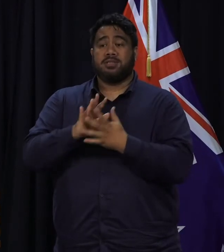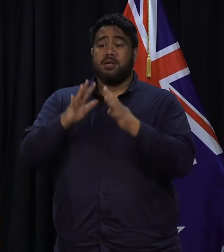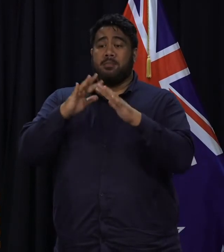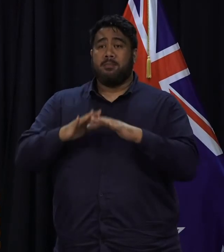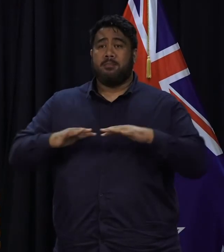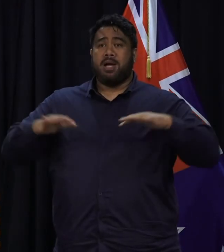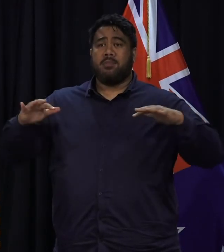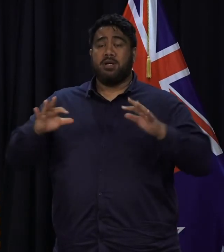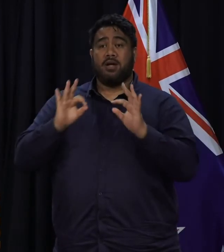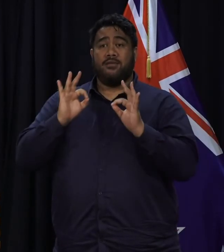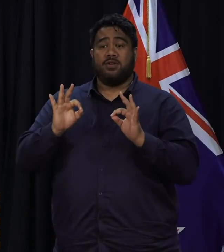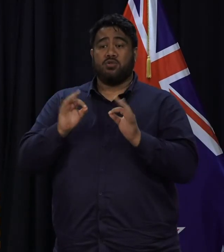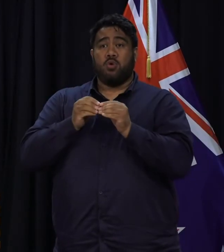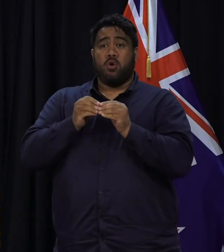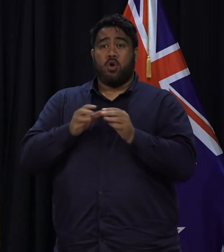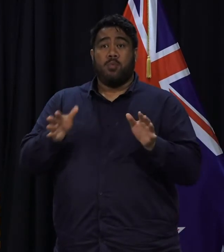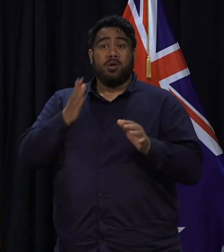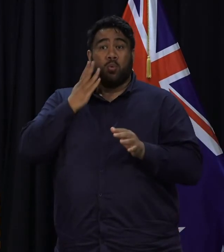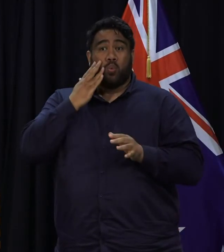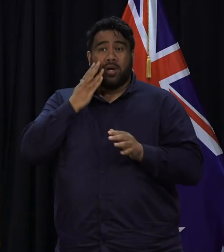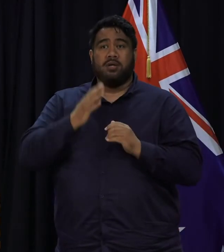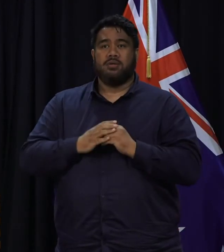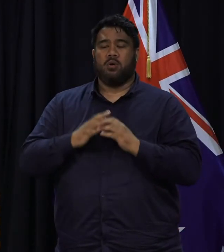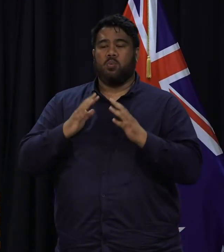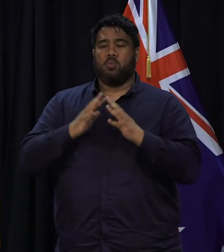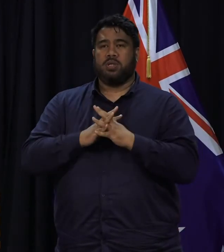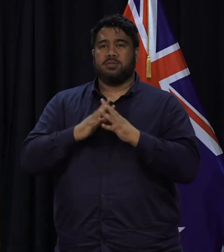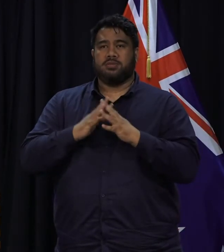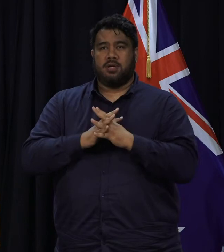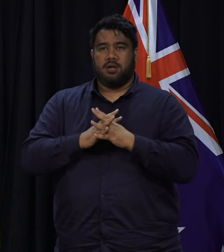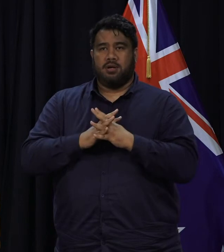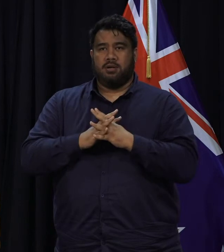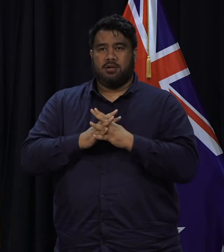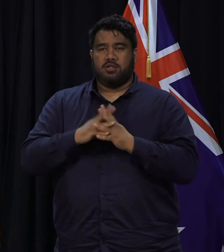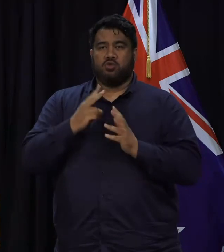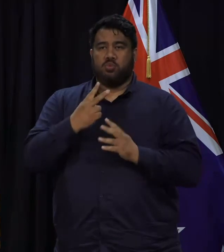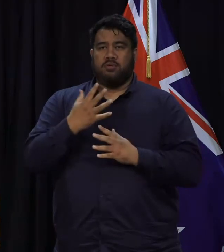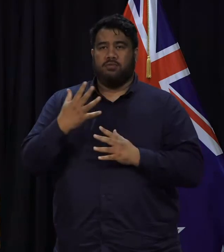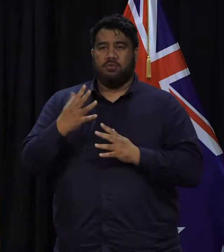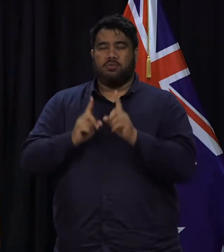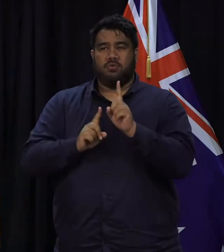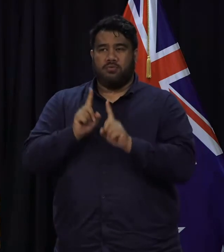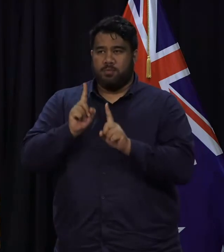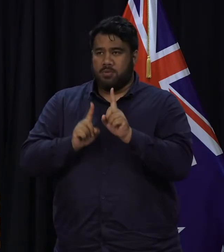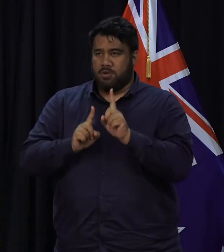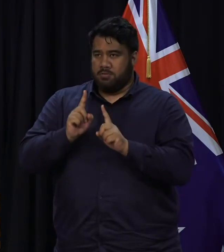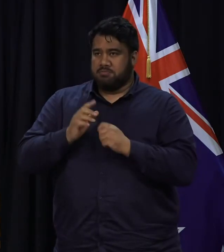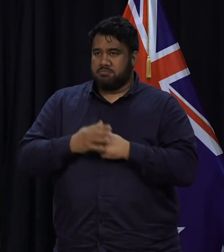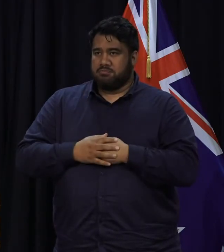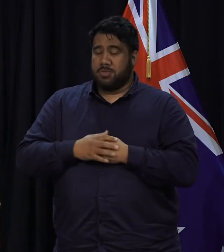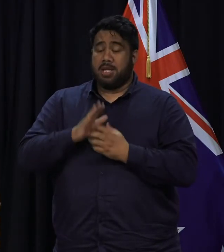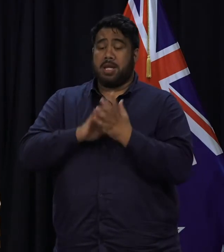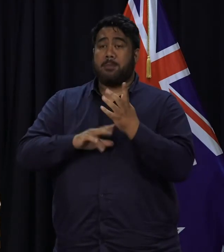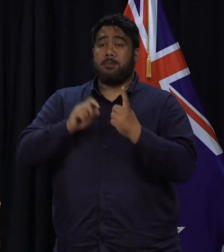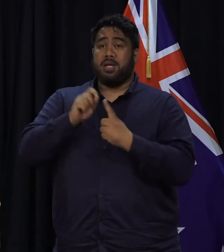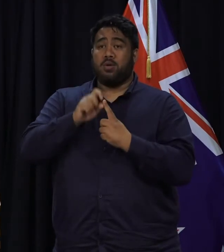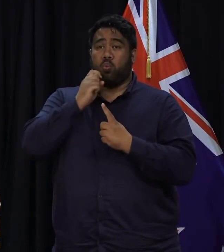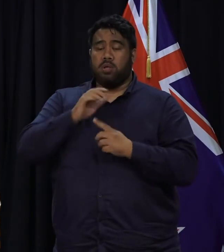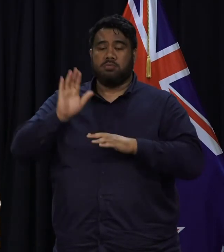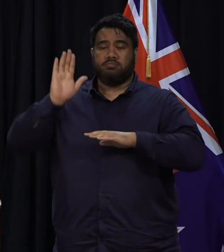will occur on Wednesday, 25 November, where MPs will be sworn in and a Speaker